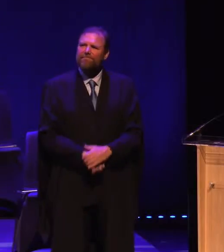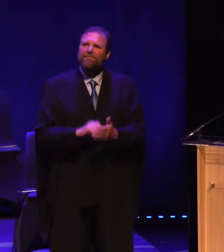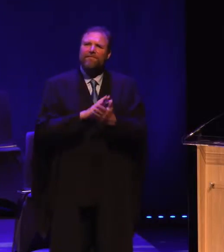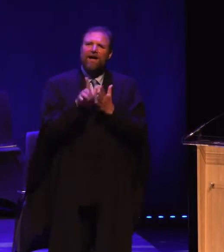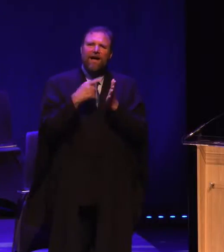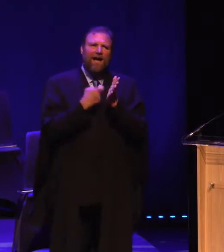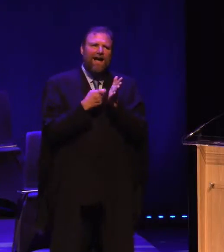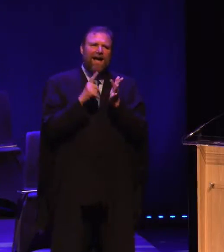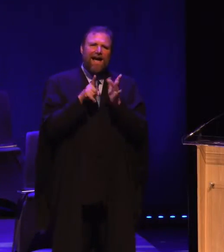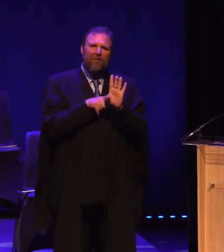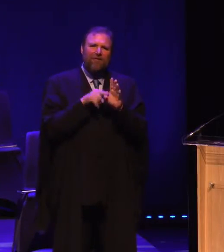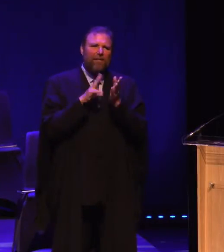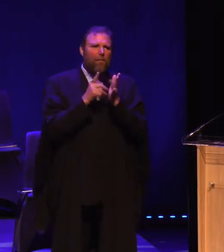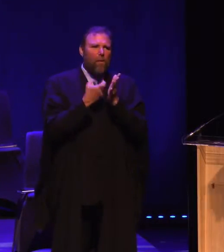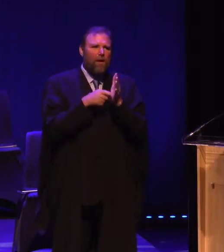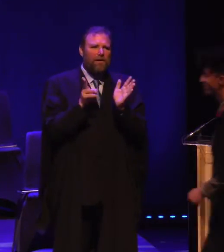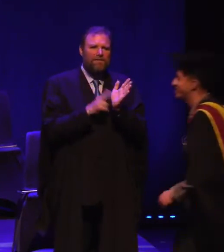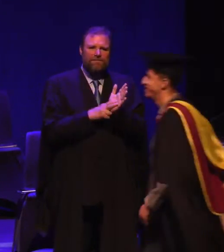Harry Morgan.